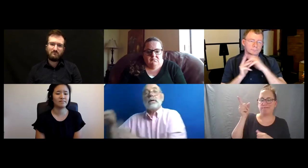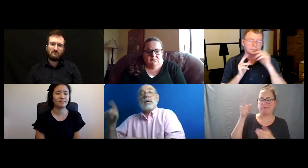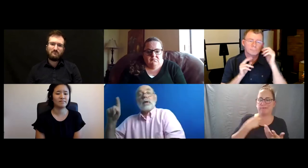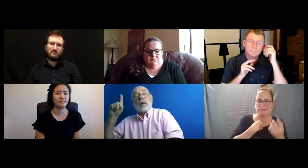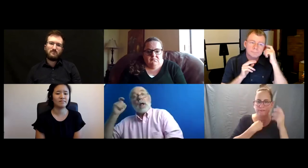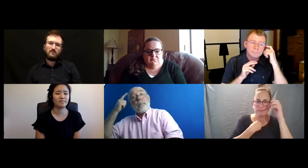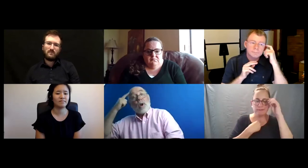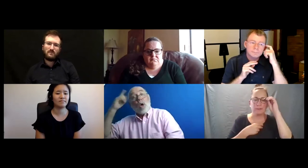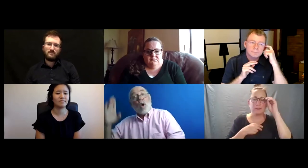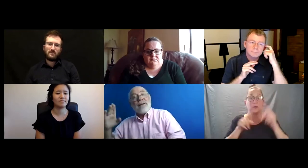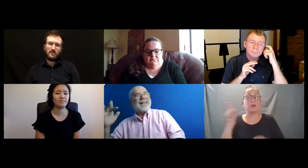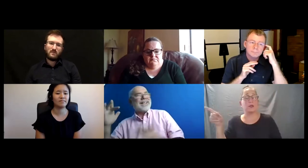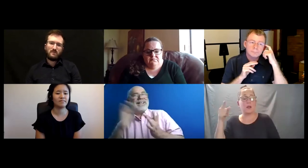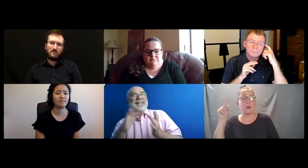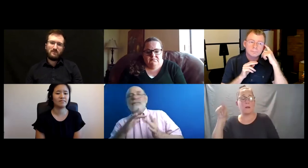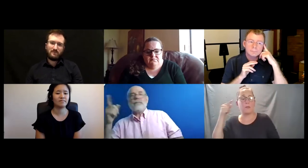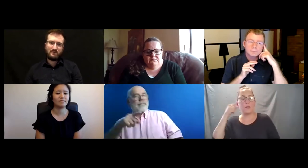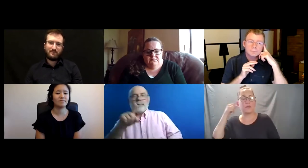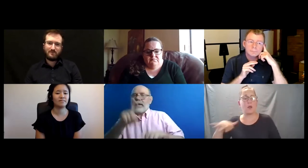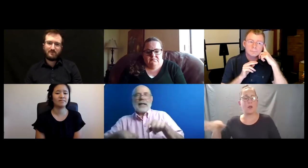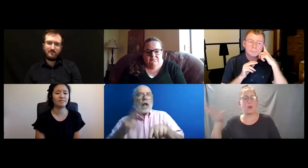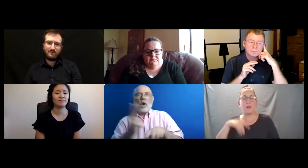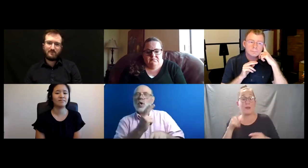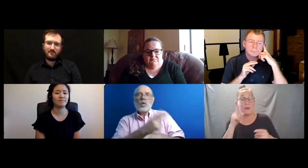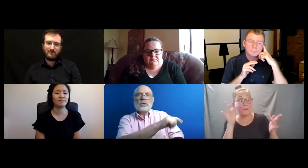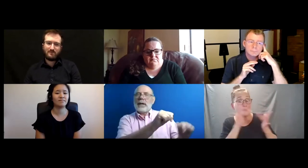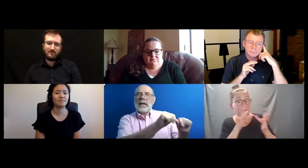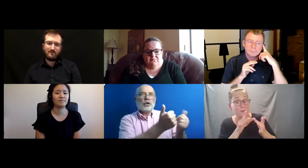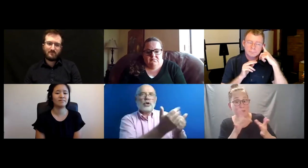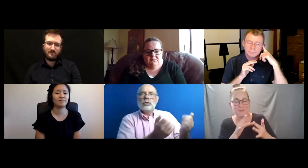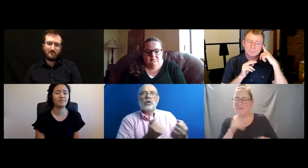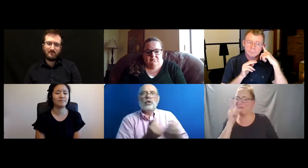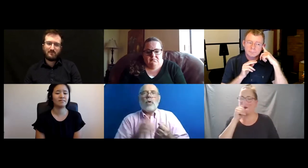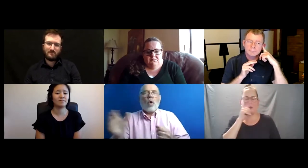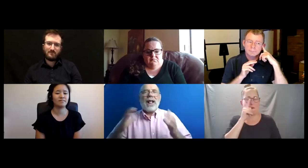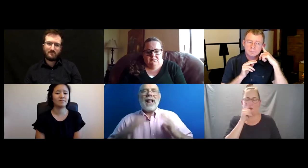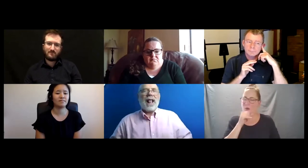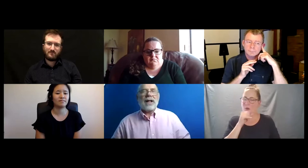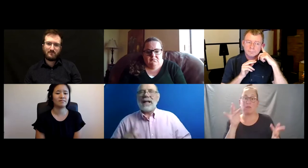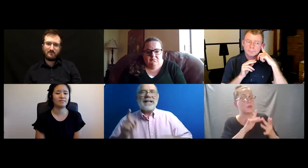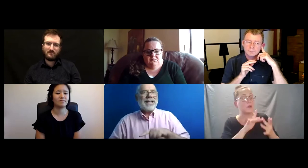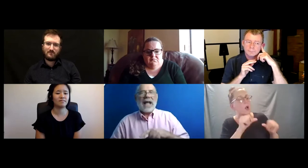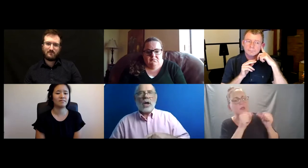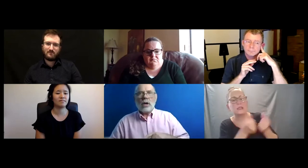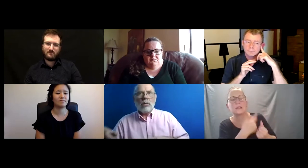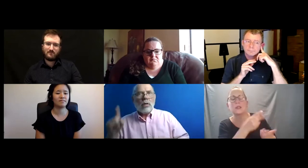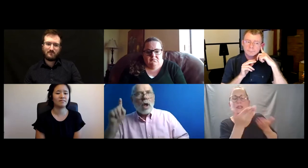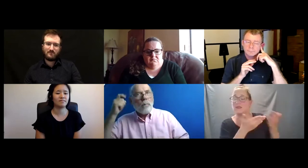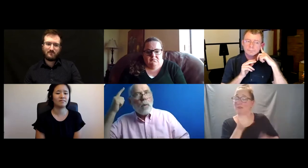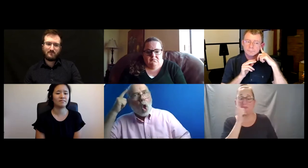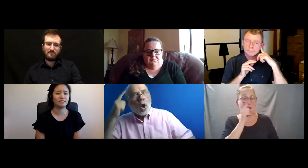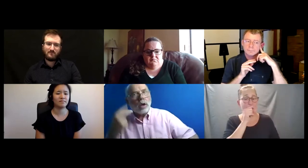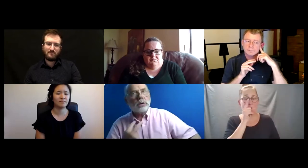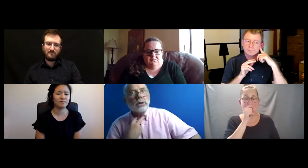employers. And they're left with resources that they can't do much with. And yet employers are saying that they